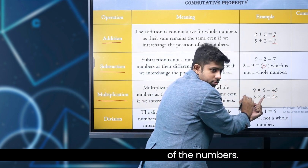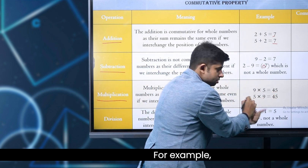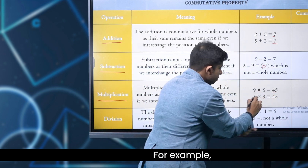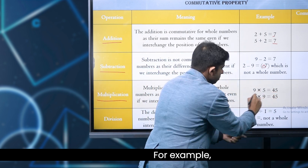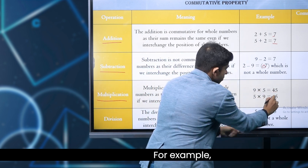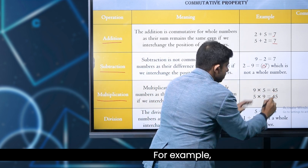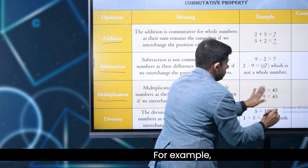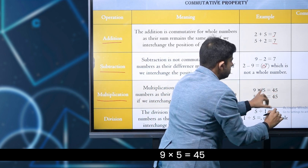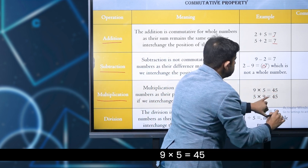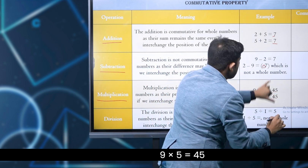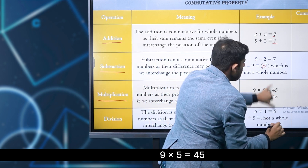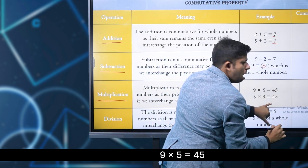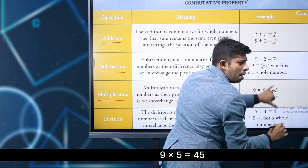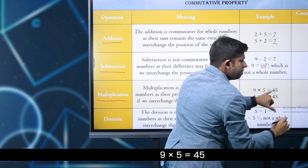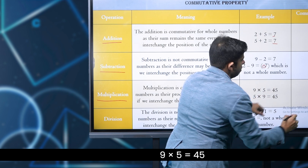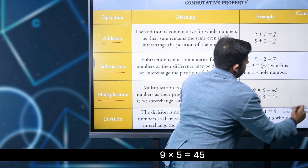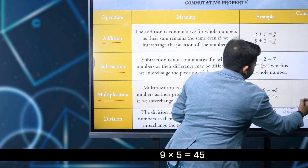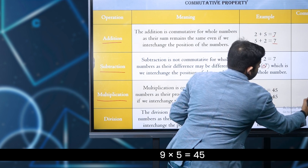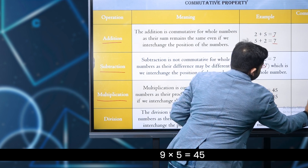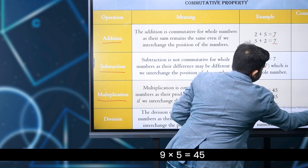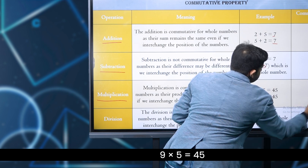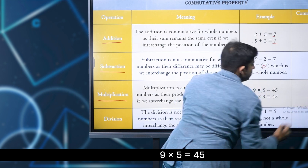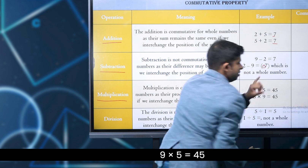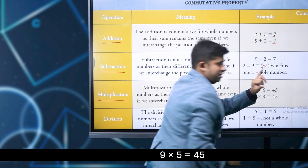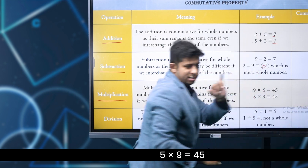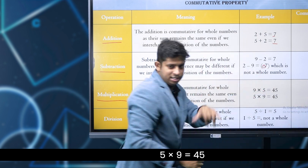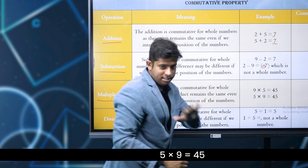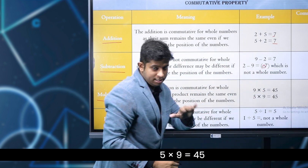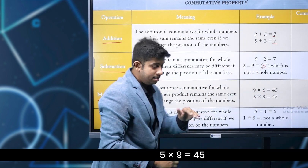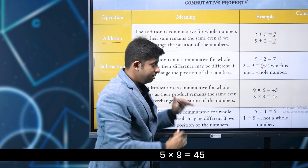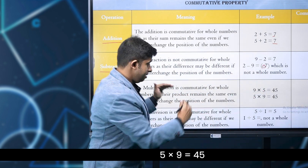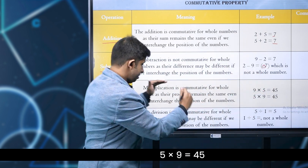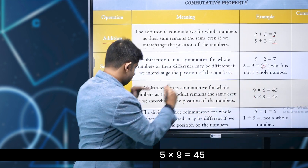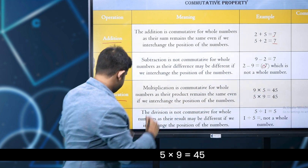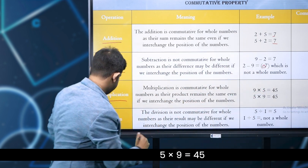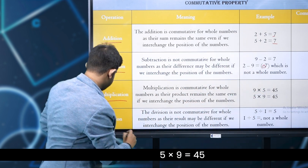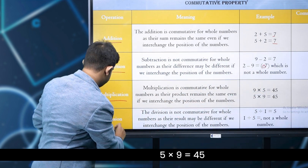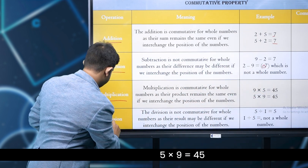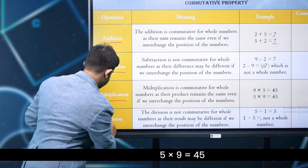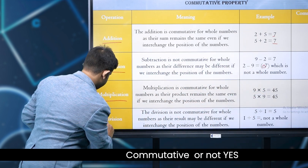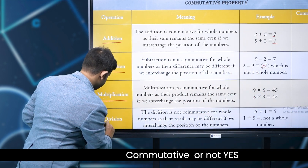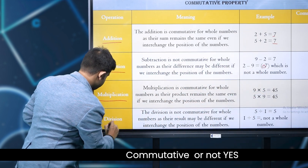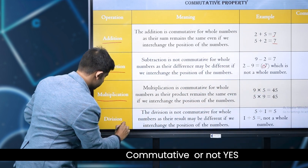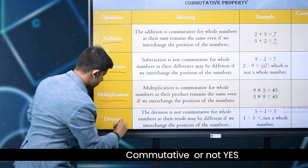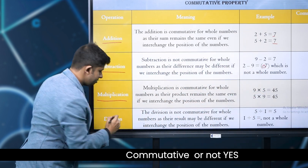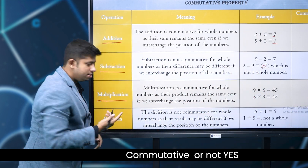For example, 9 into 5 is equal to 45, 5 into 9 is equal to 45. Commutative or not?